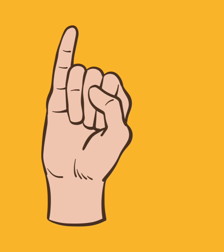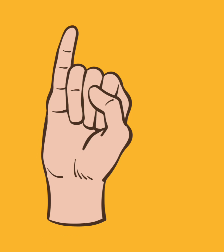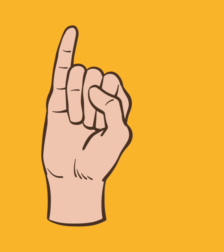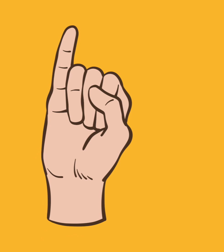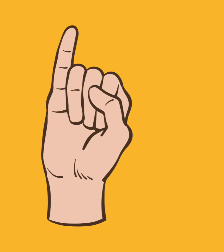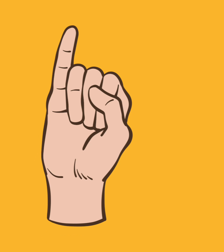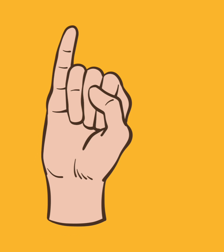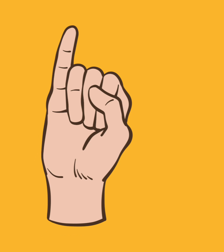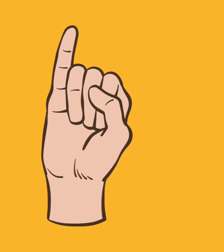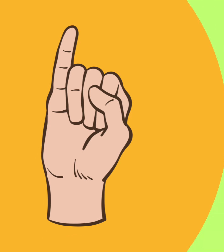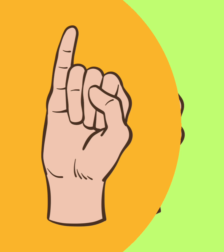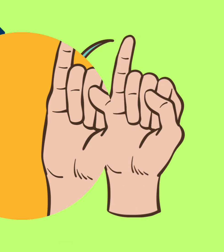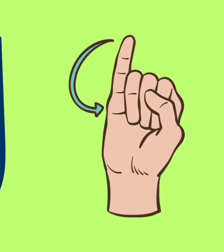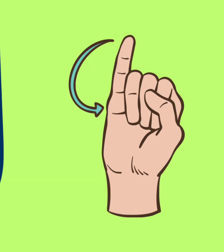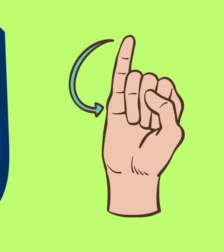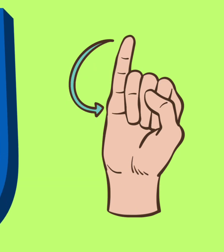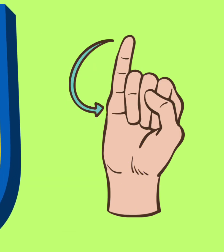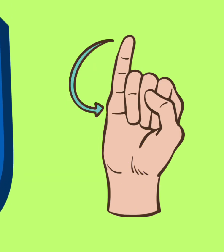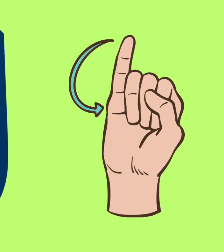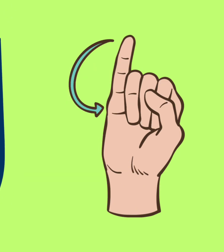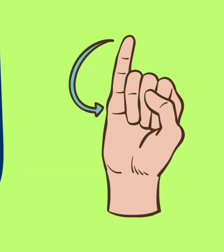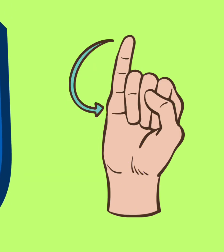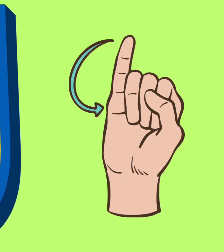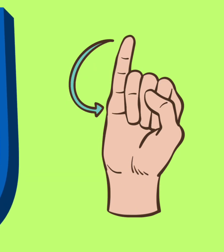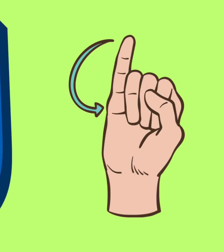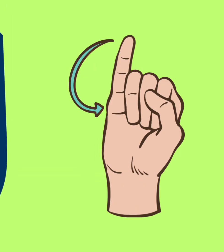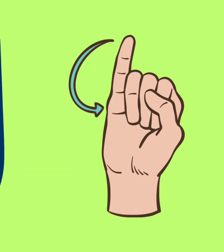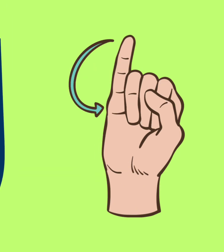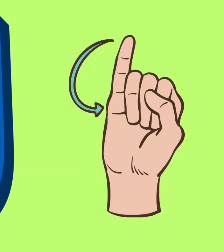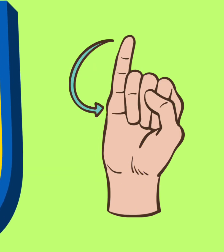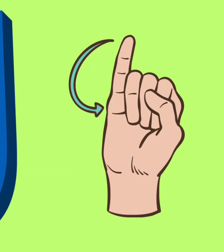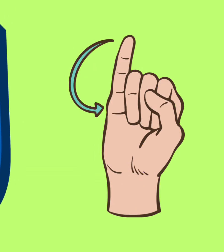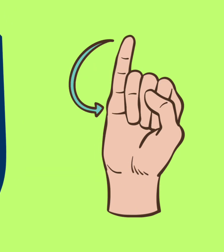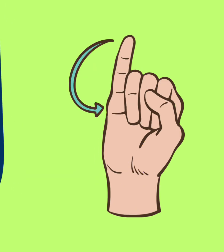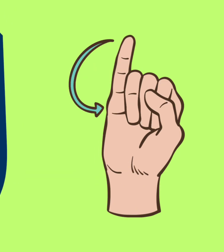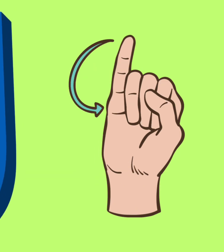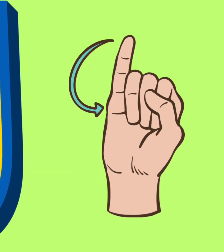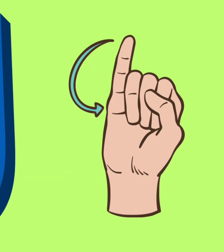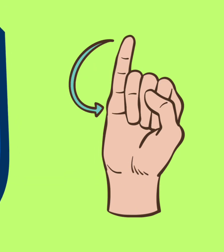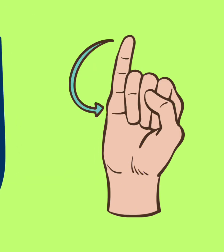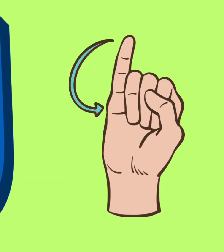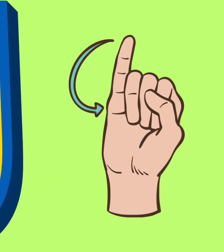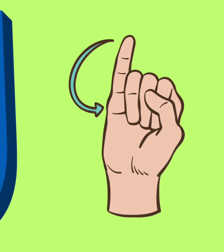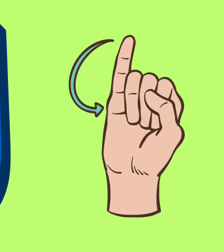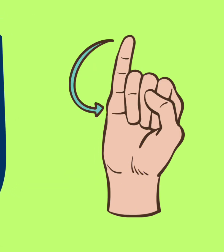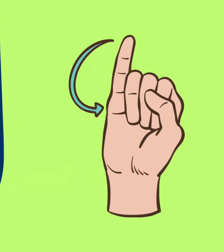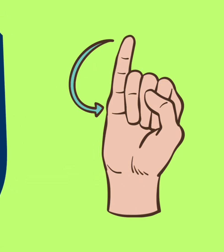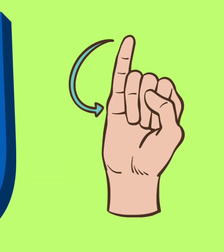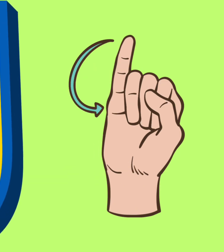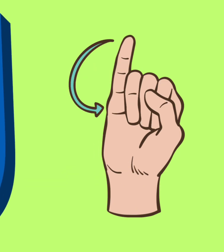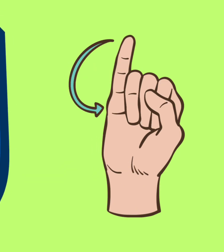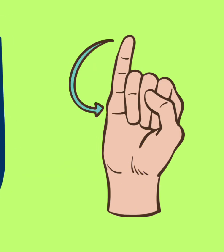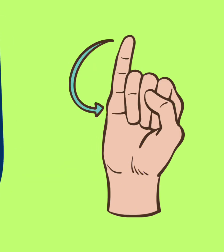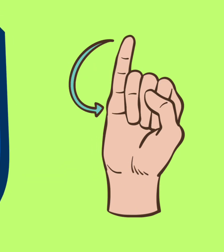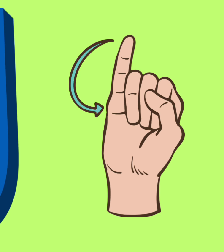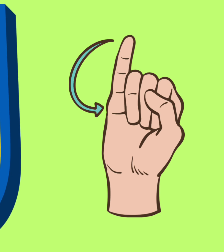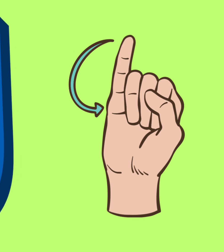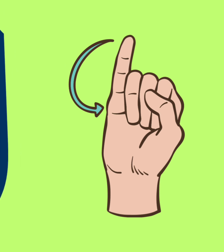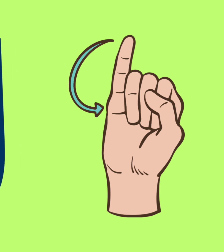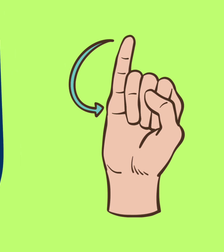job. J. For J, use your pinky finger to draw the letter J in the air. Try it with me.